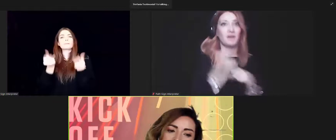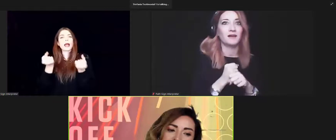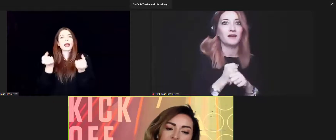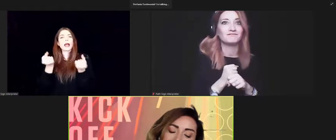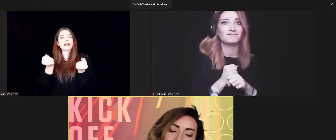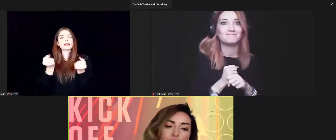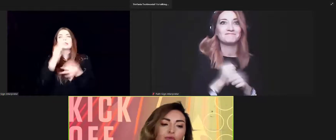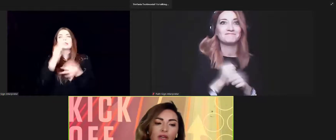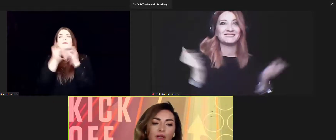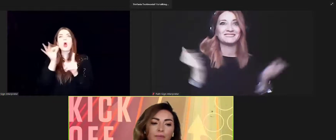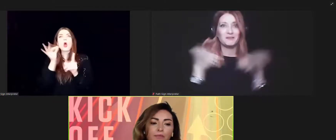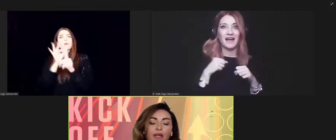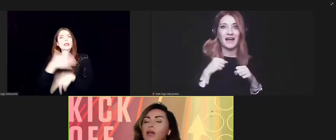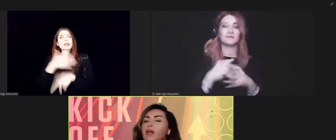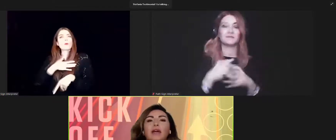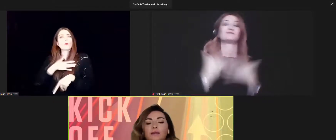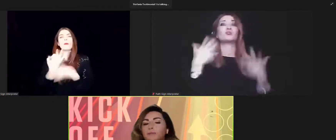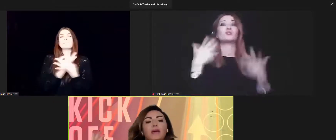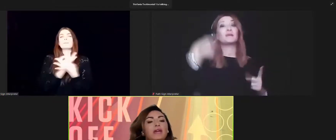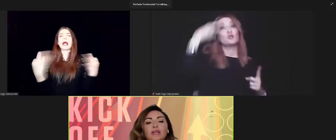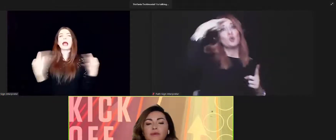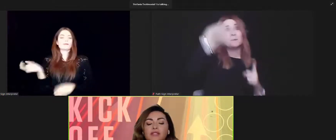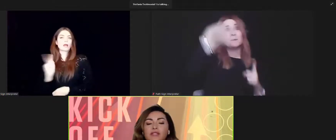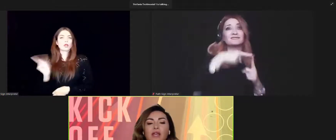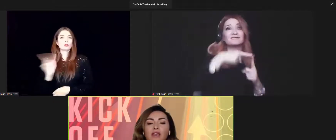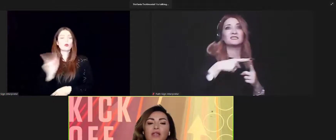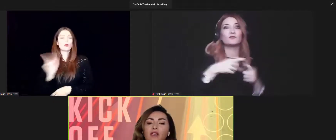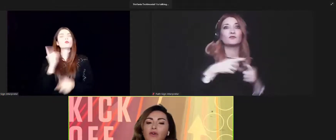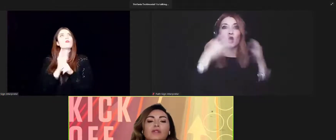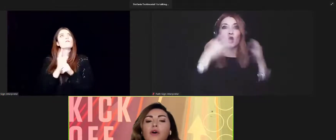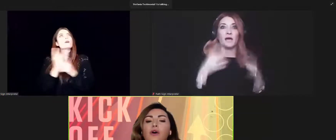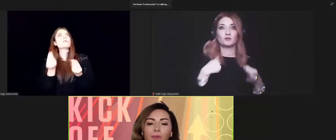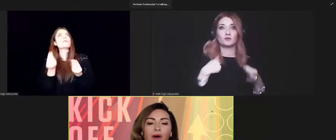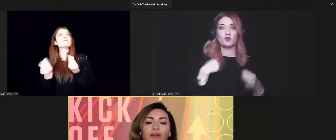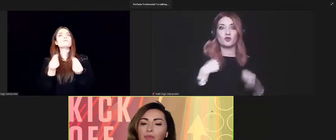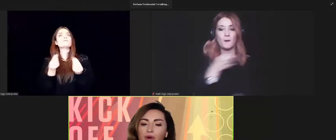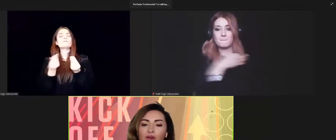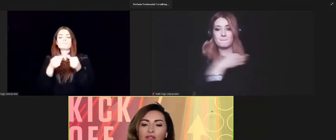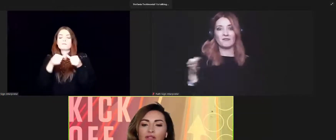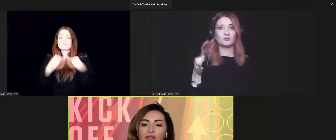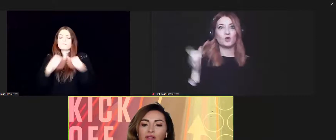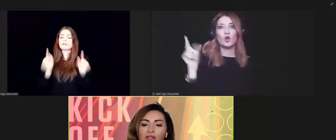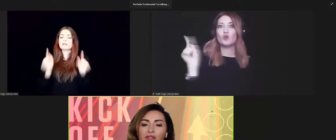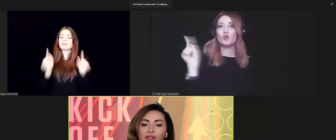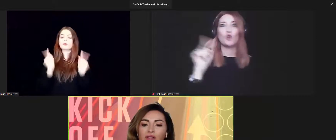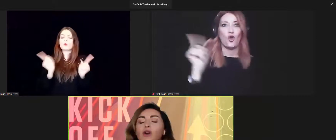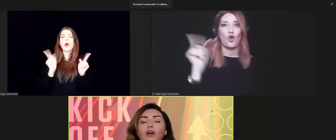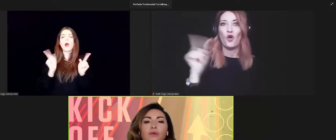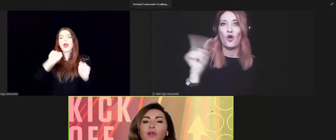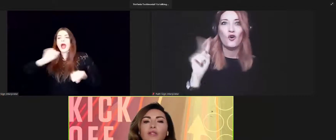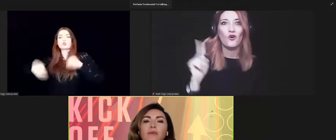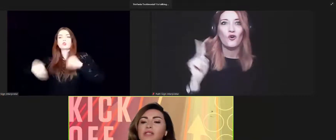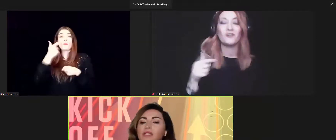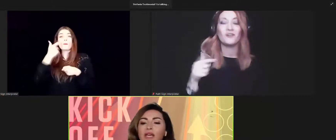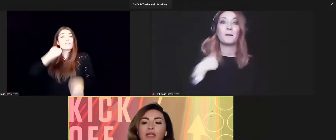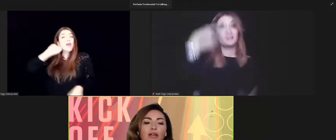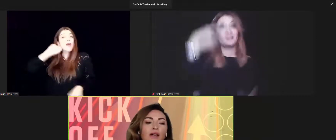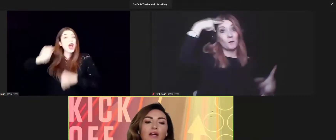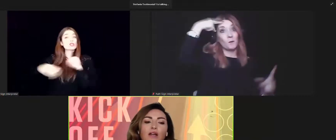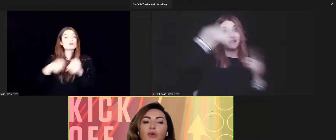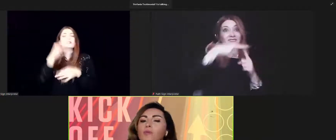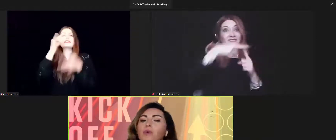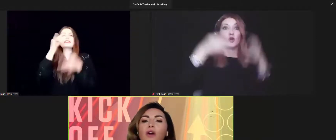doing means improving. And making mistake is also part of the process, because with